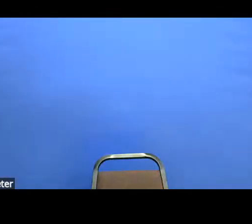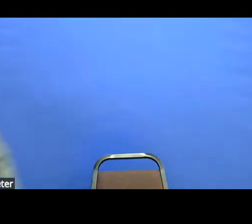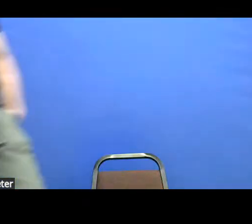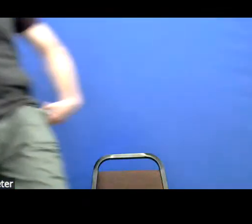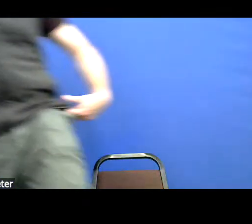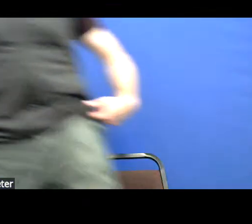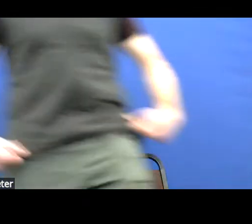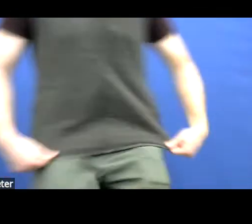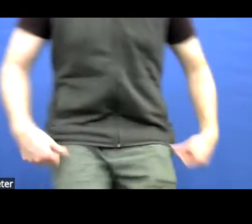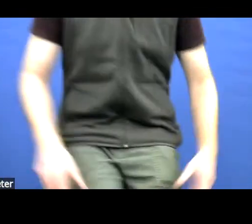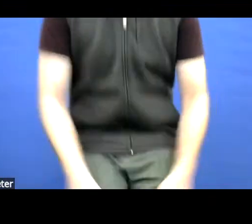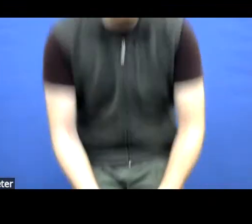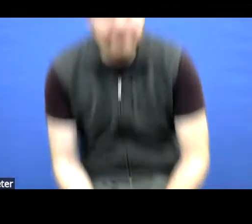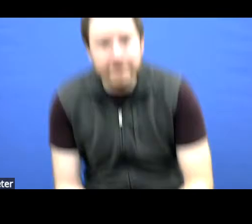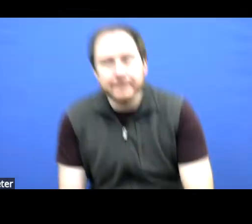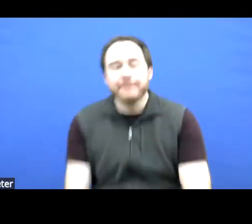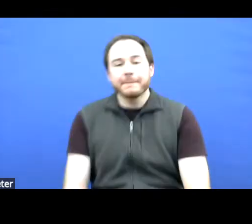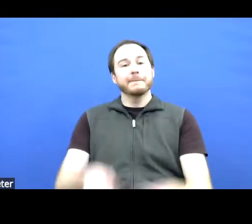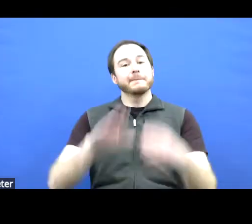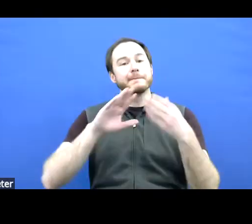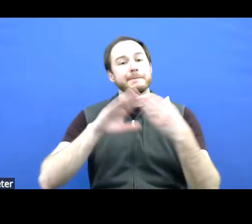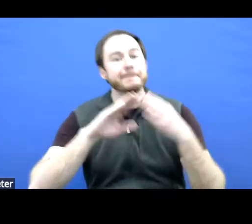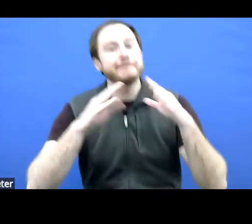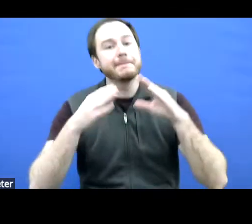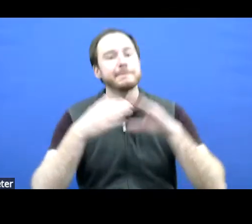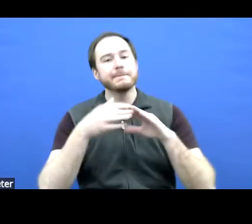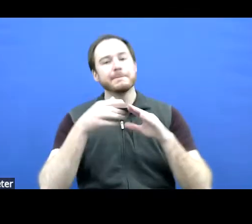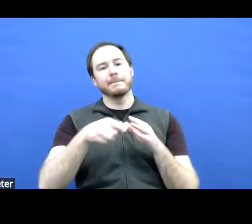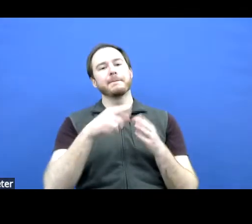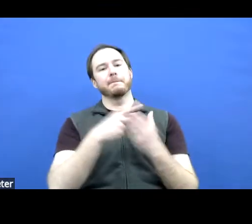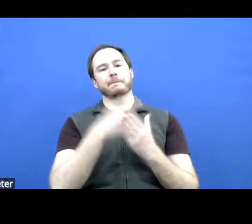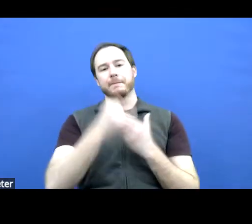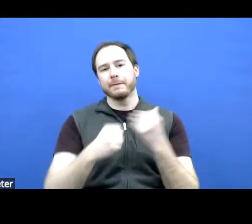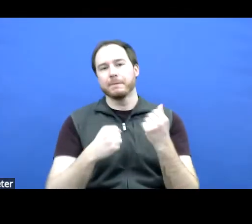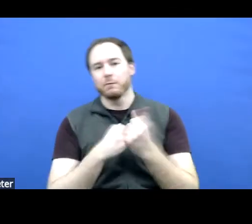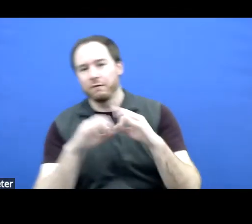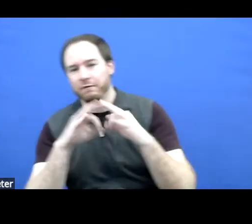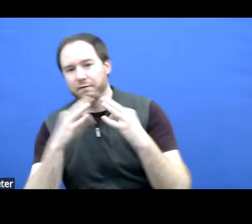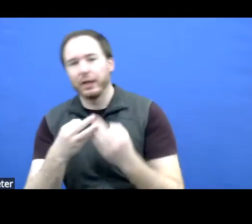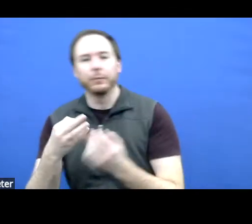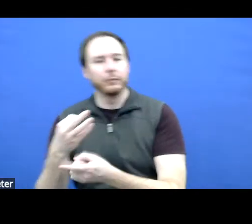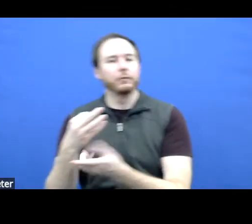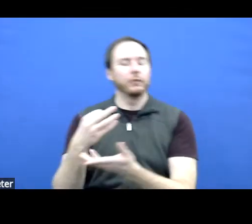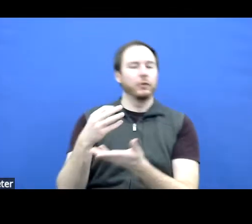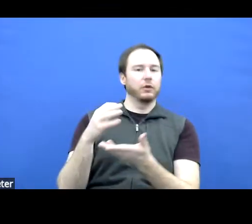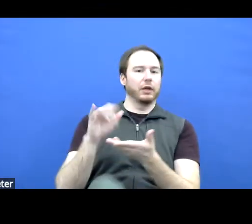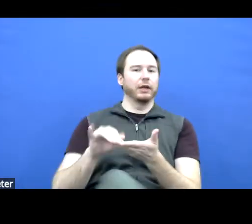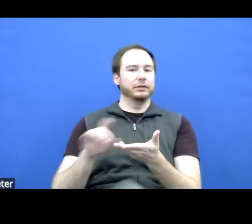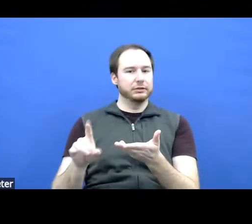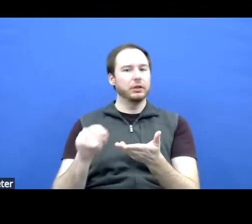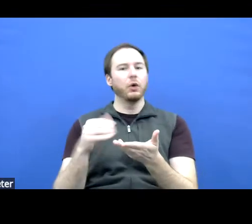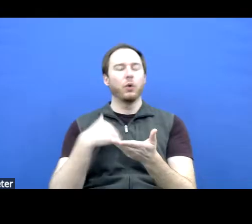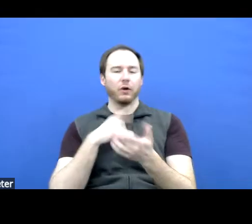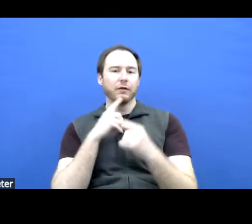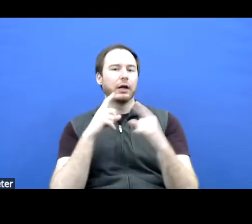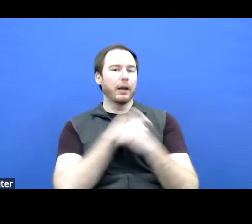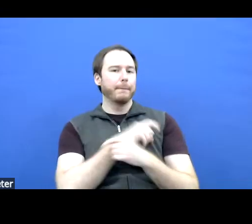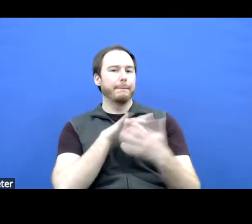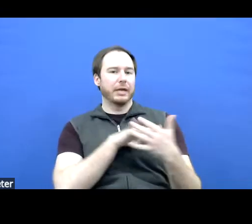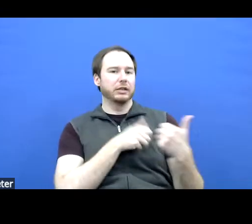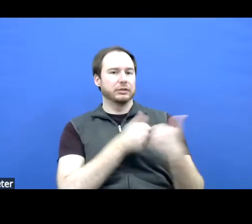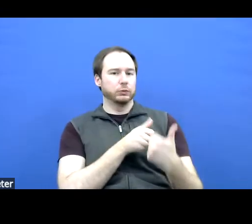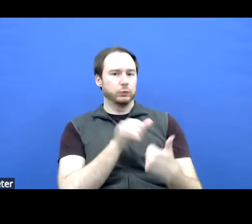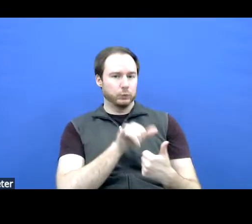this project supports families with students of IDD as well as those with complex medical